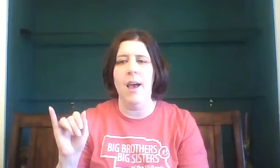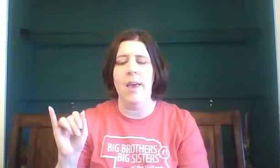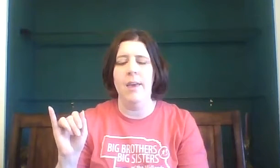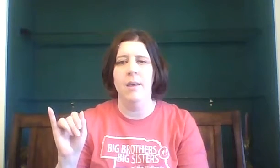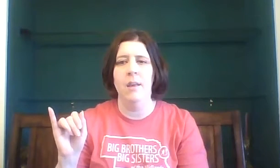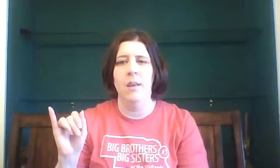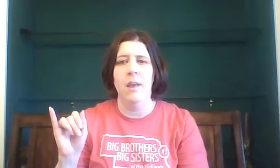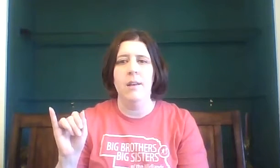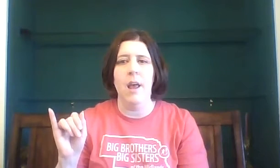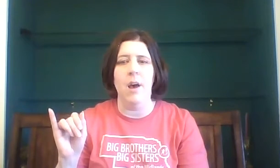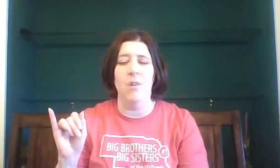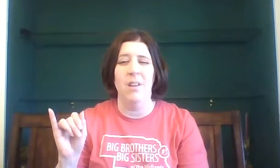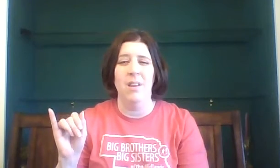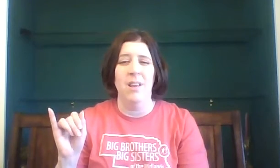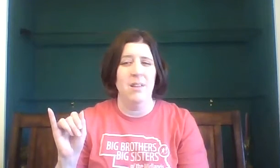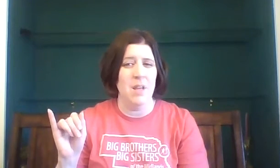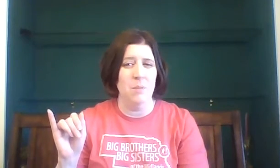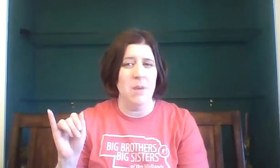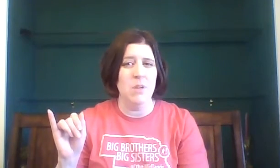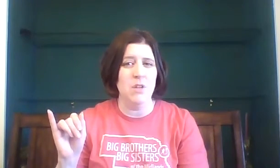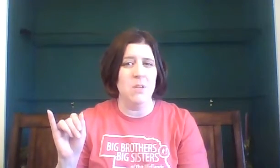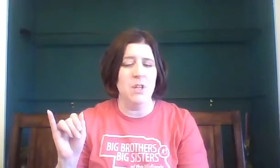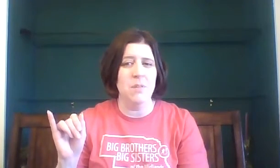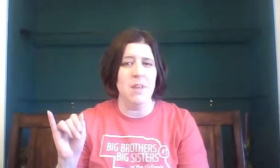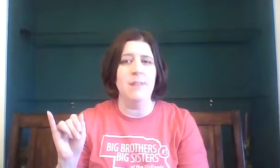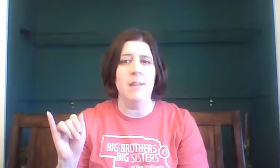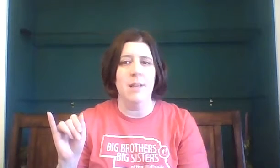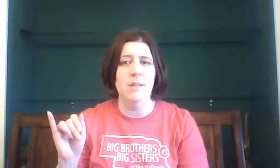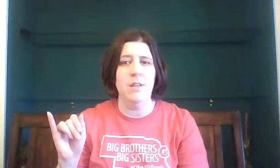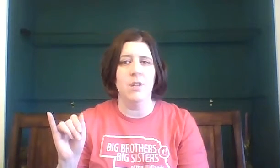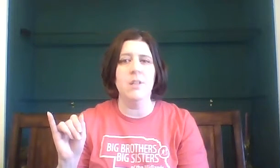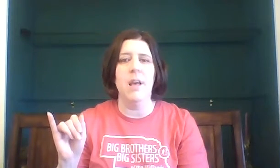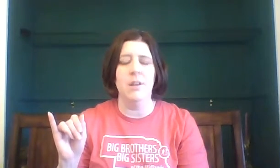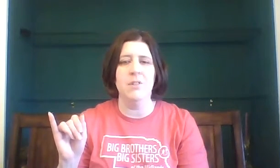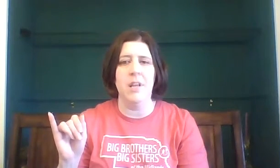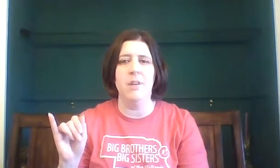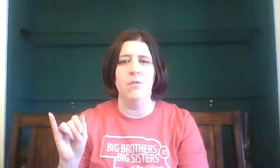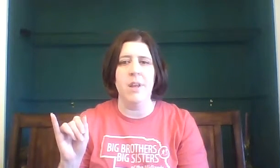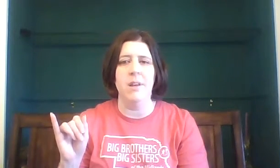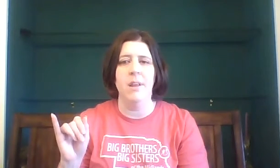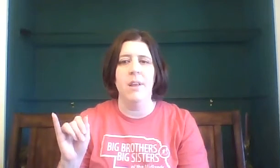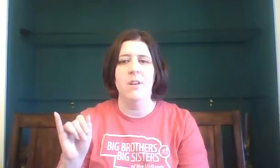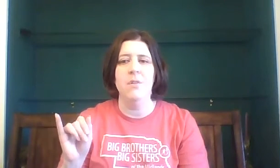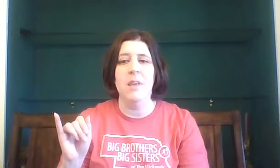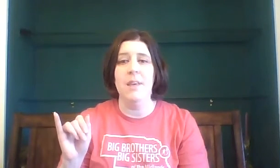H-E-I-D-I. Now, tell me, which one do you think is easier to understand and read? Do you think